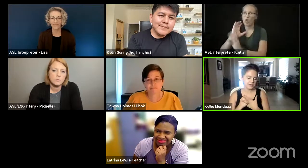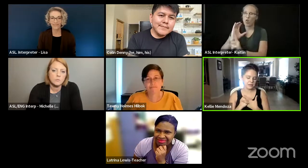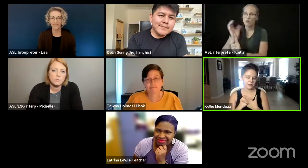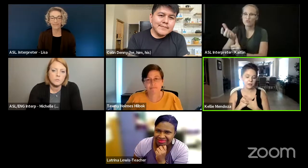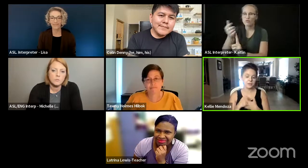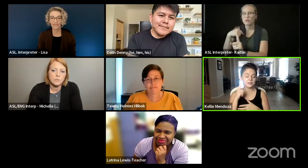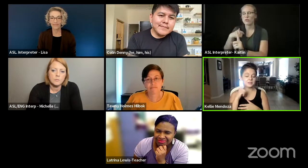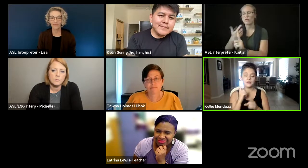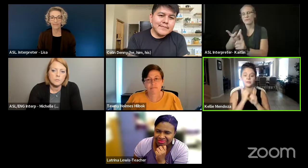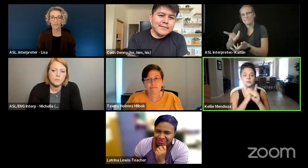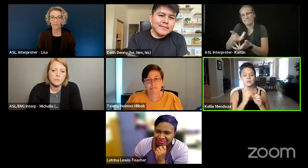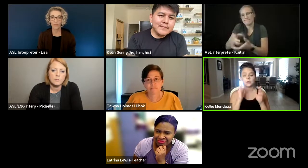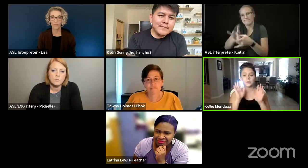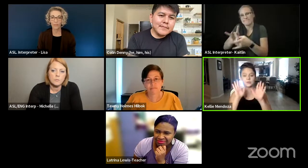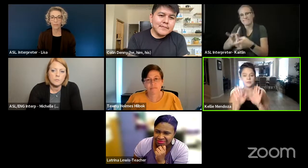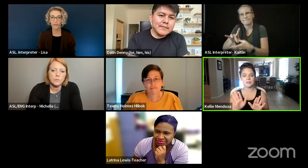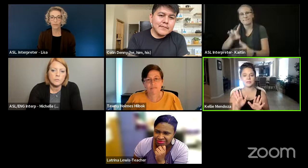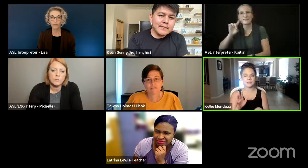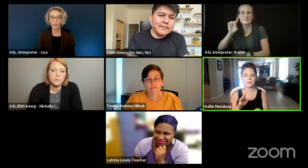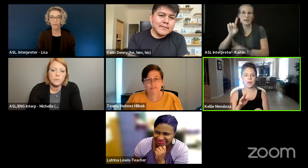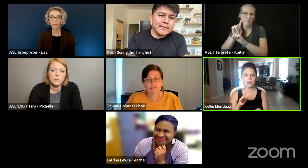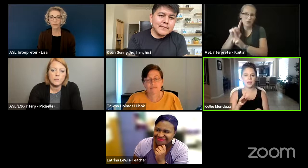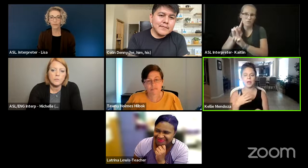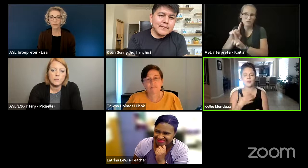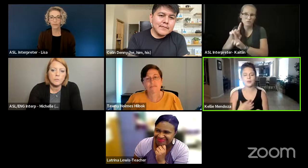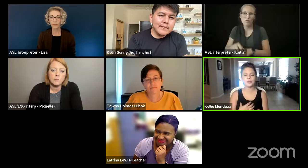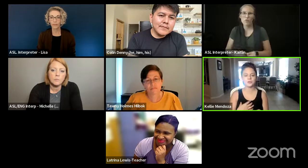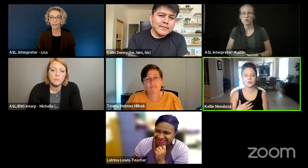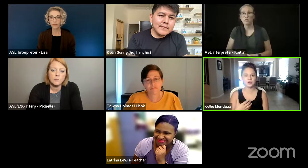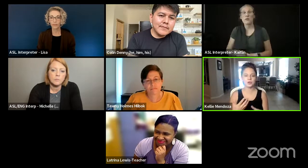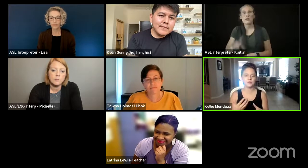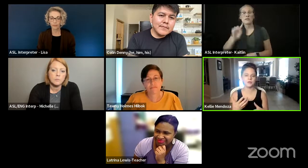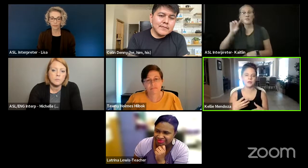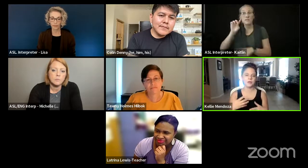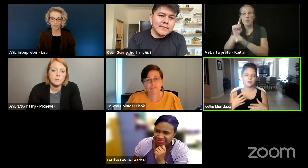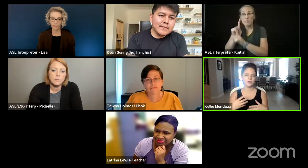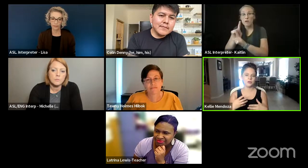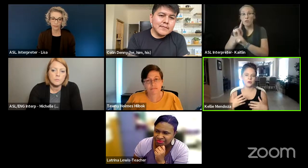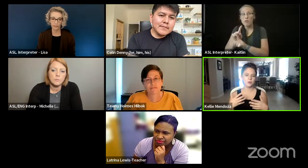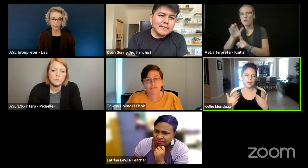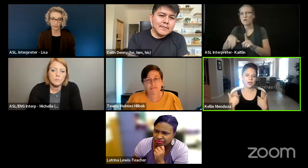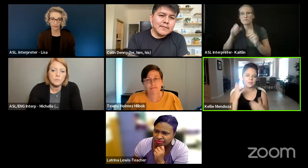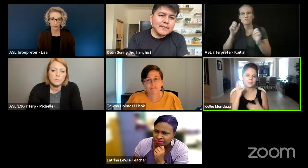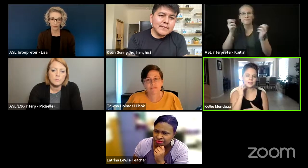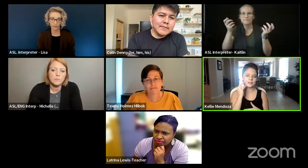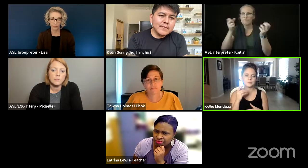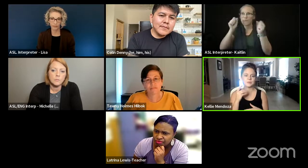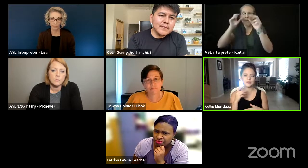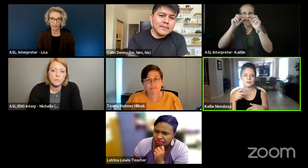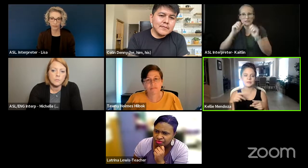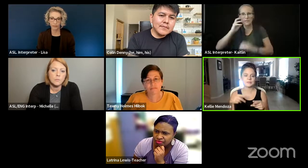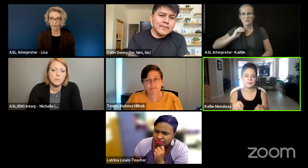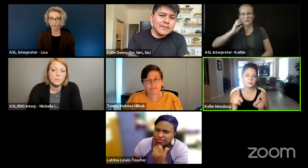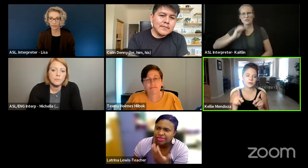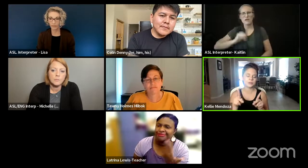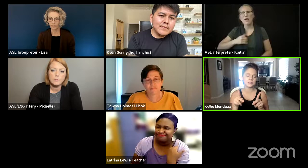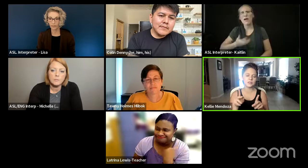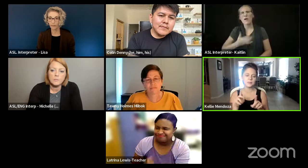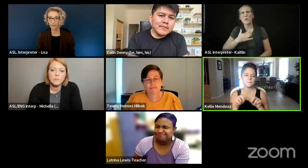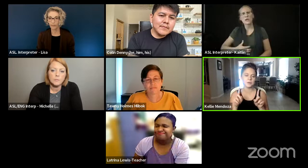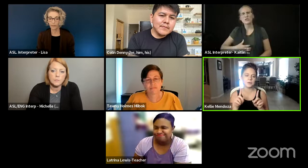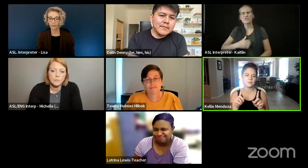and the deaf mentor was amazing. I wish we could have had that experience